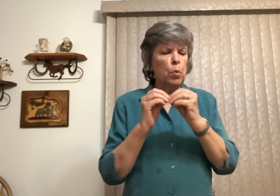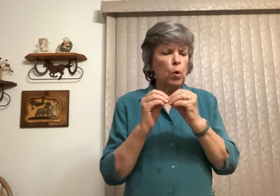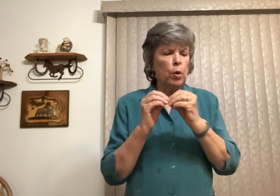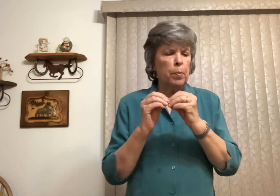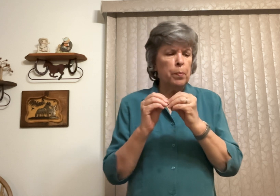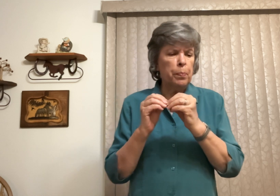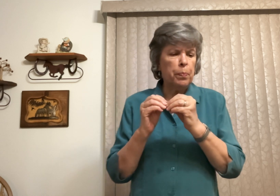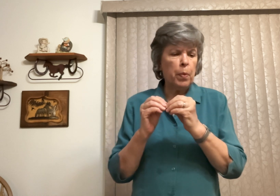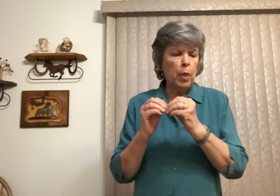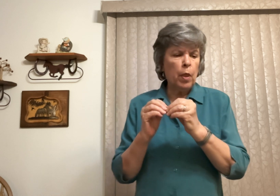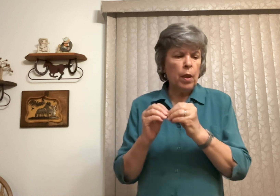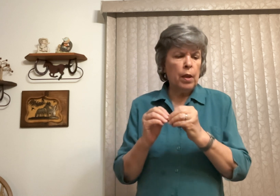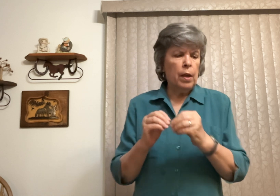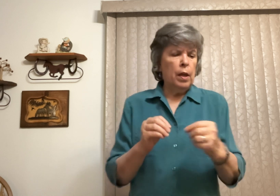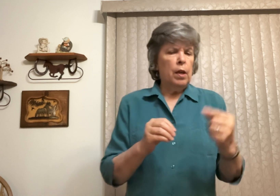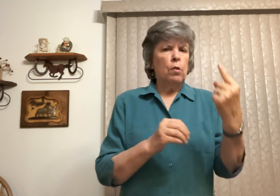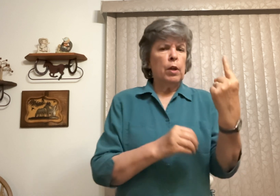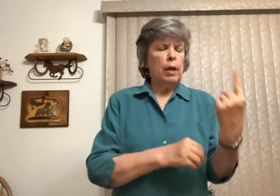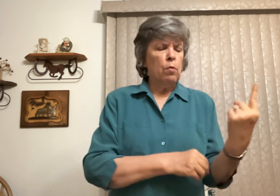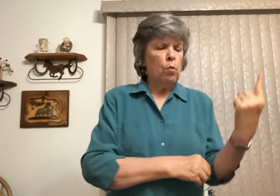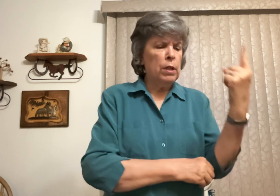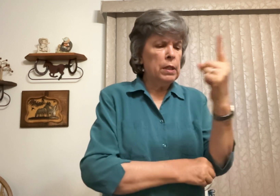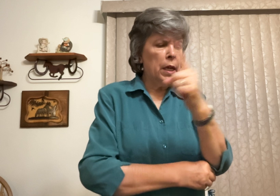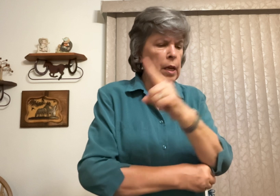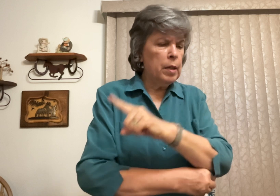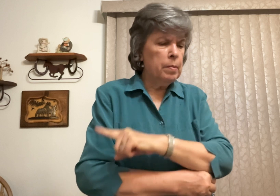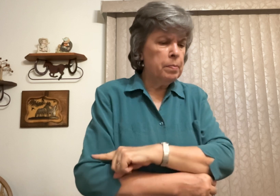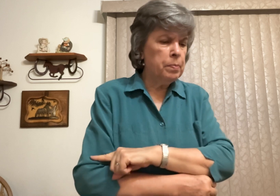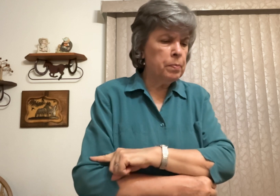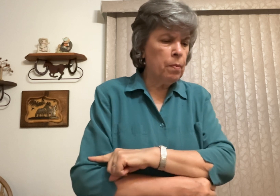more. Okay, one day,